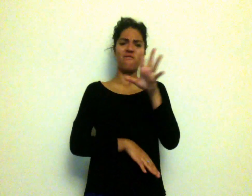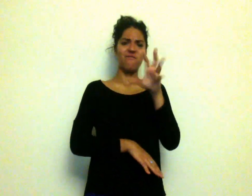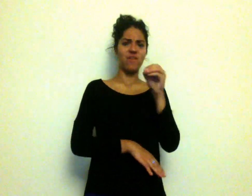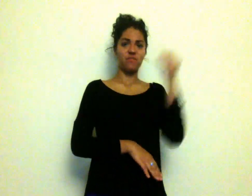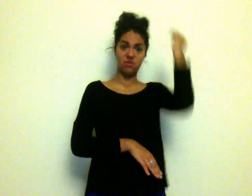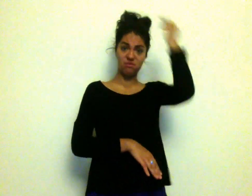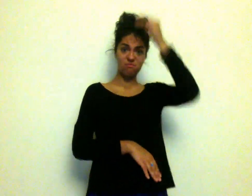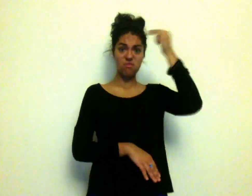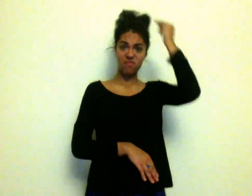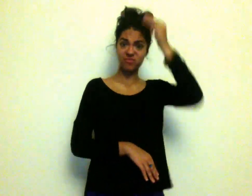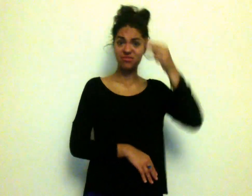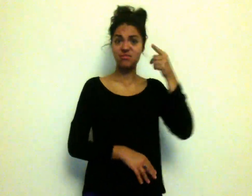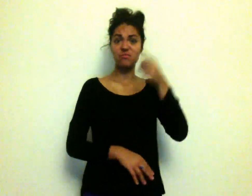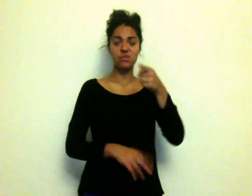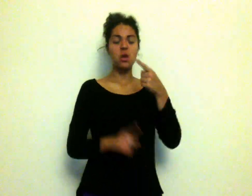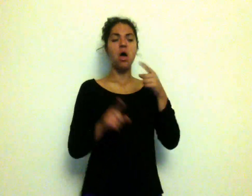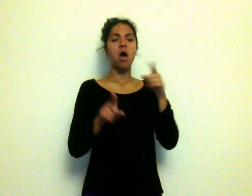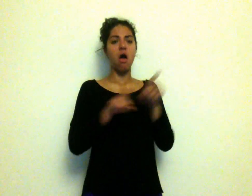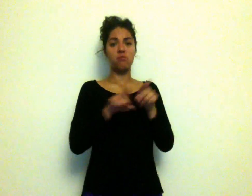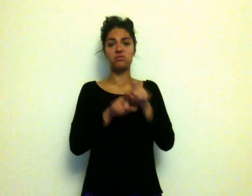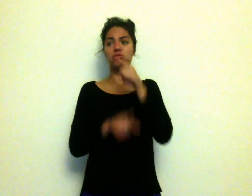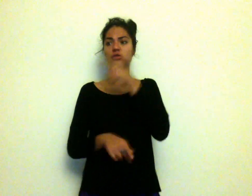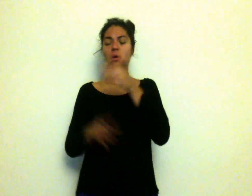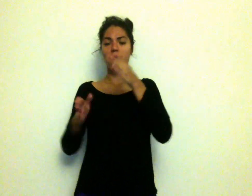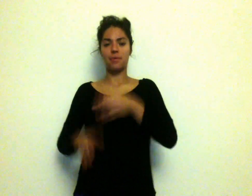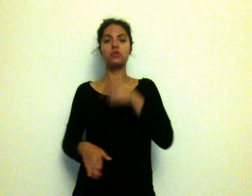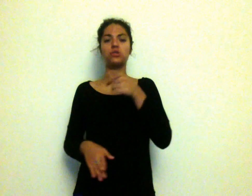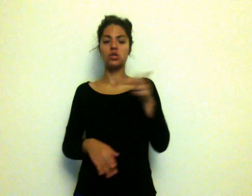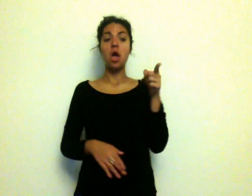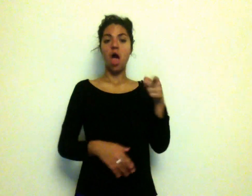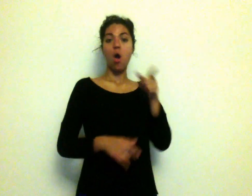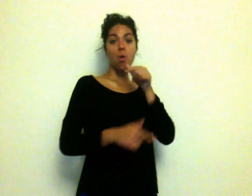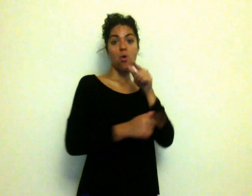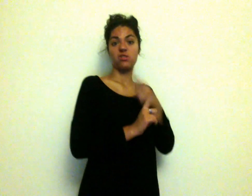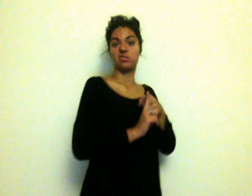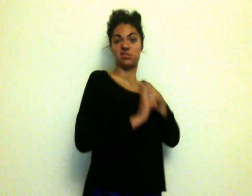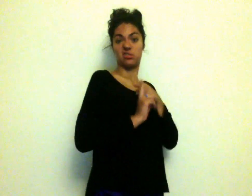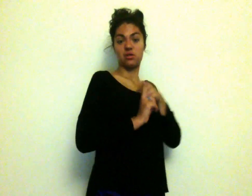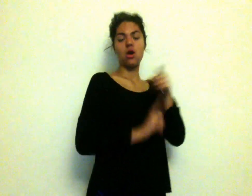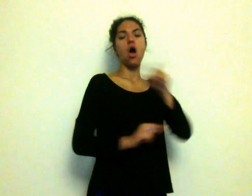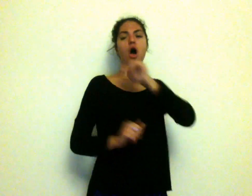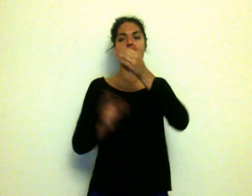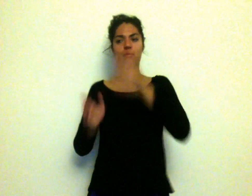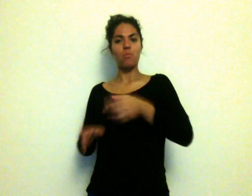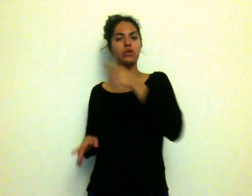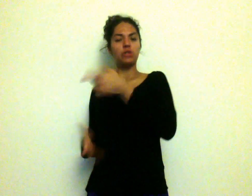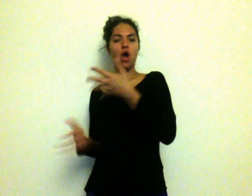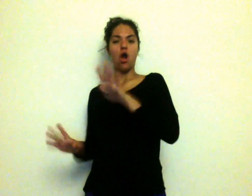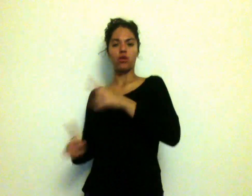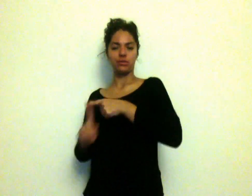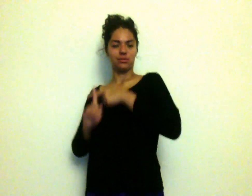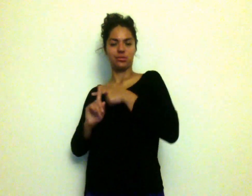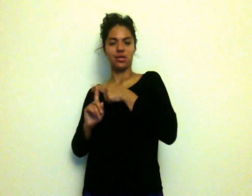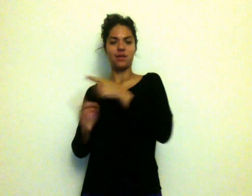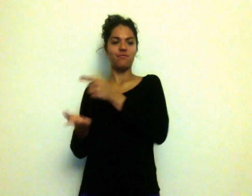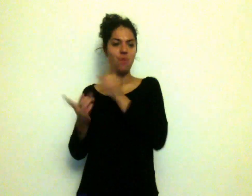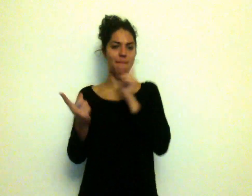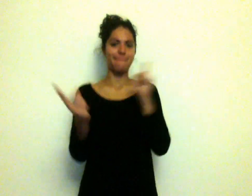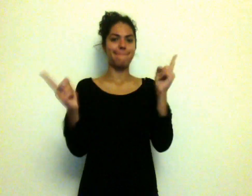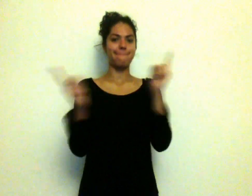including a relative of the Shah of Iran who was at our table and came to know the Lord that night. This young man was one of those who talked to me after the meeting,